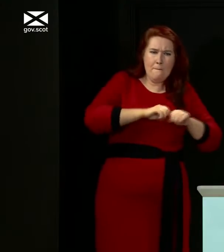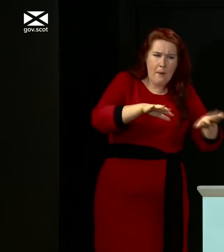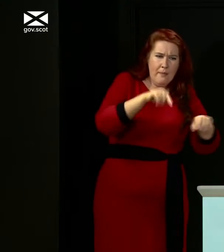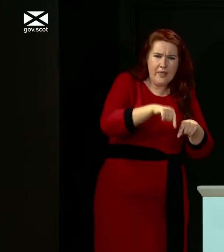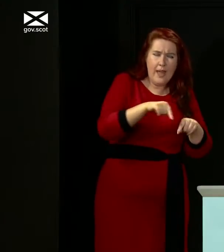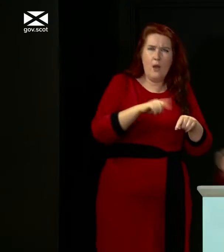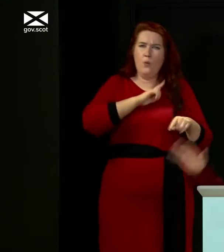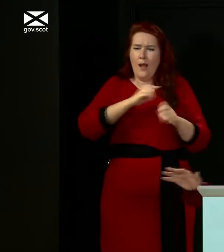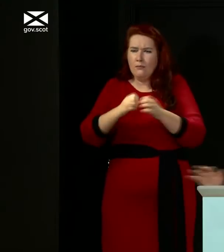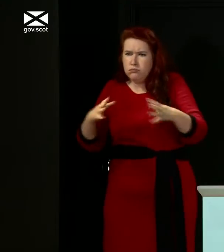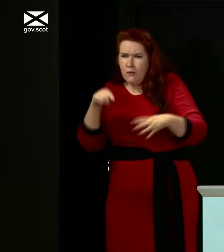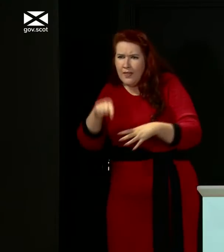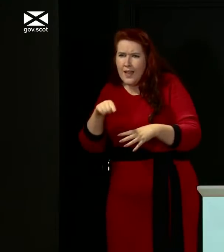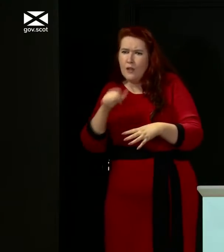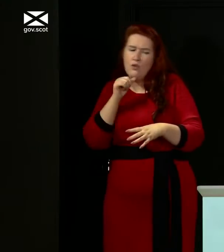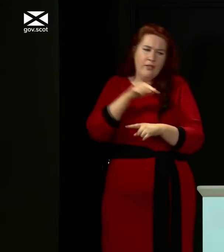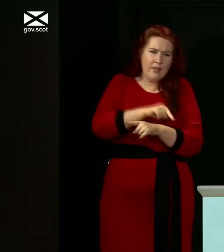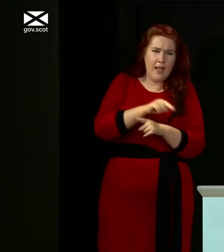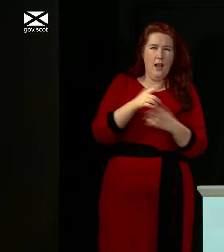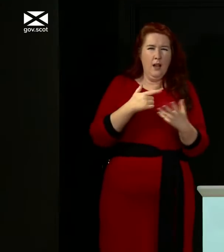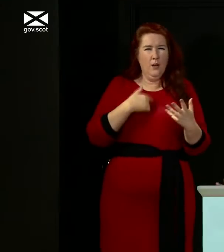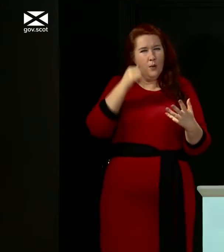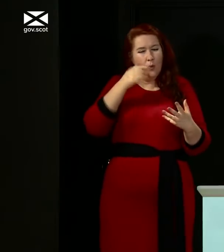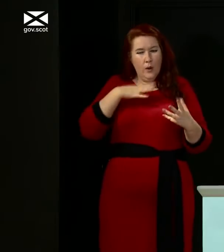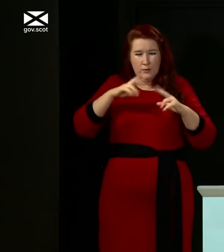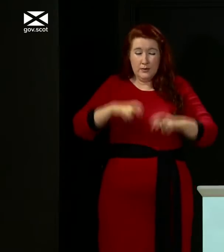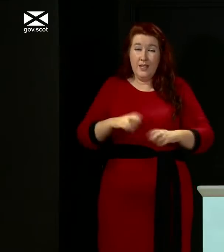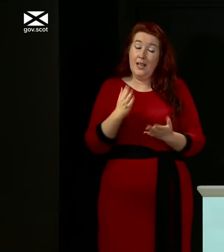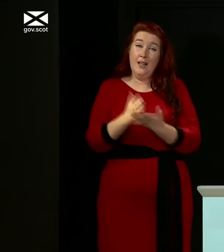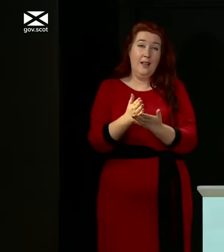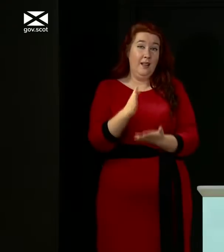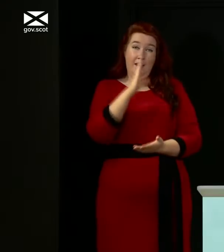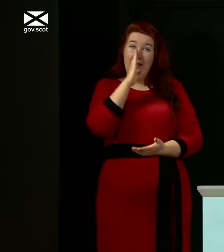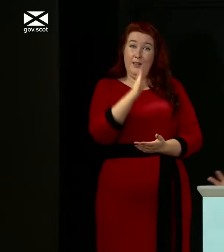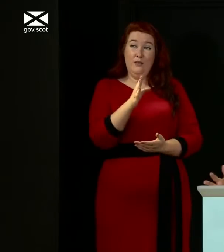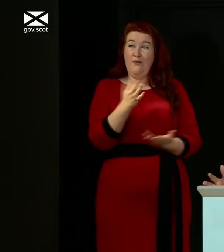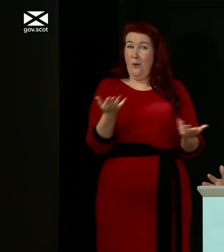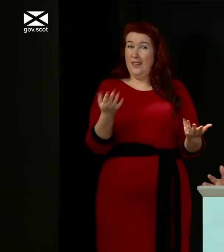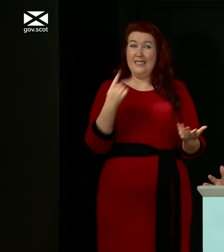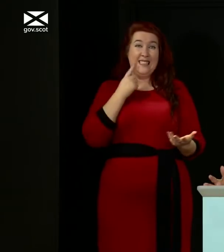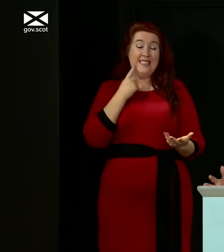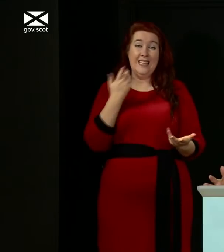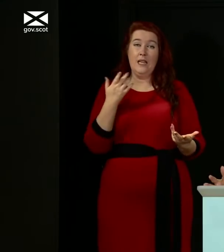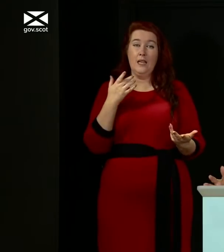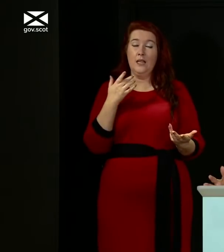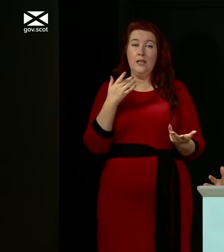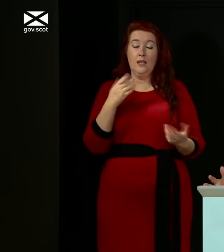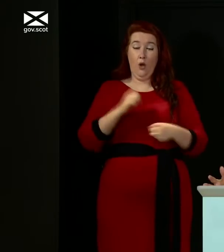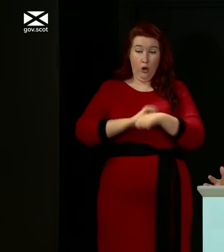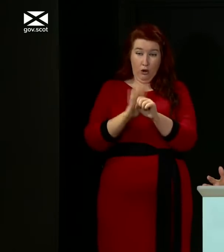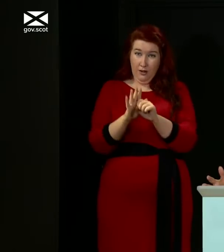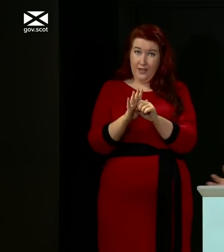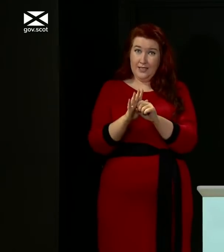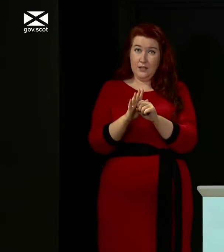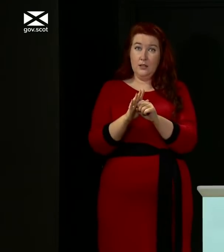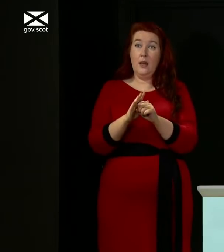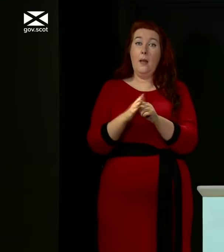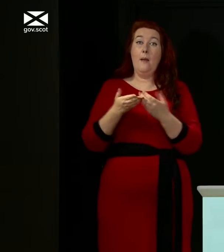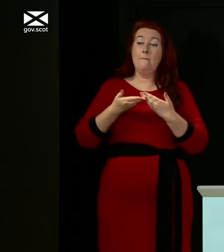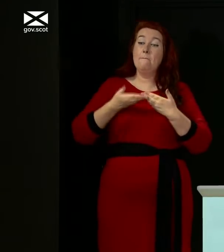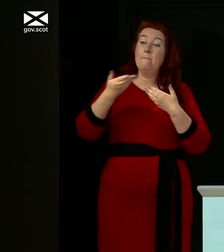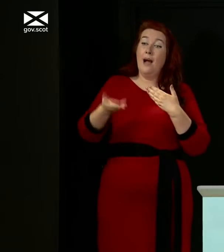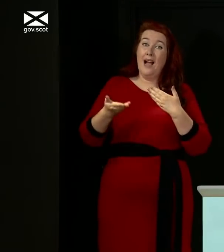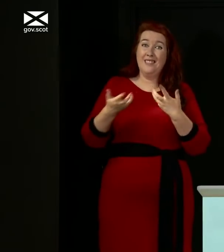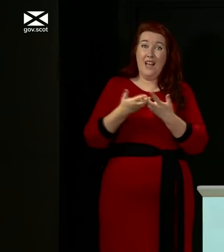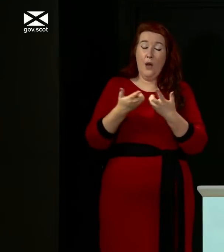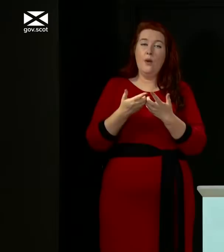there, or not here but there? Actually, it's much more straightforward than that. This virus transmits when people